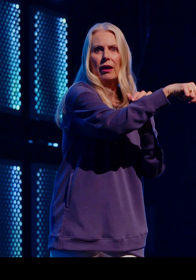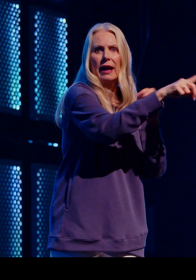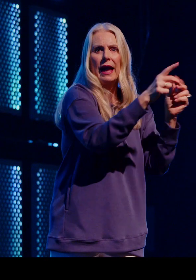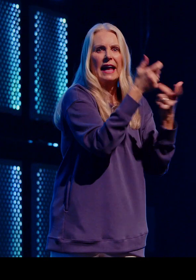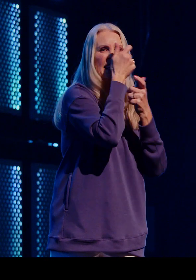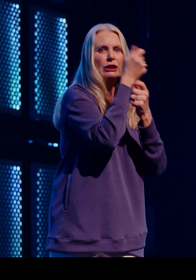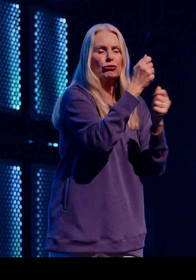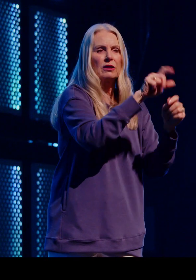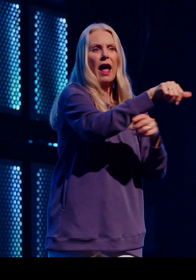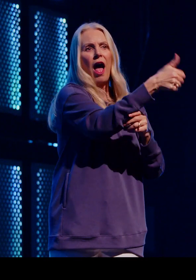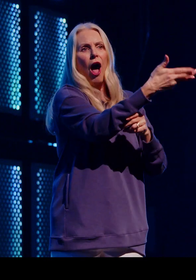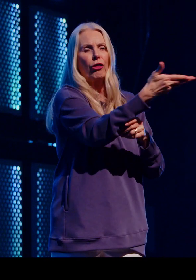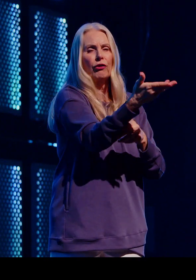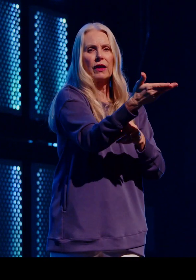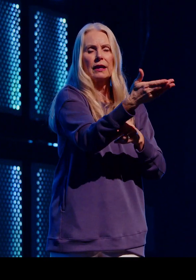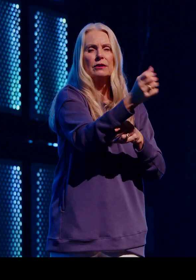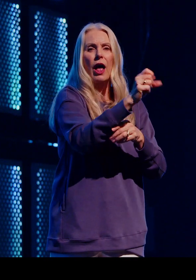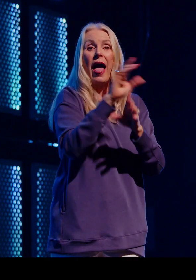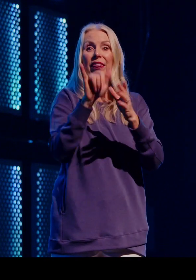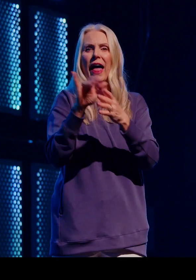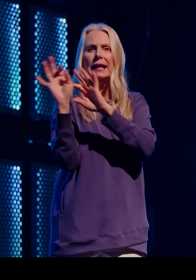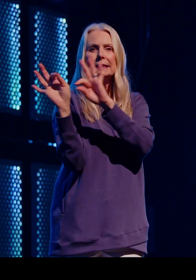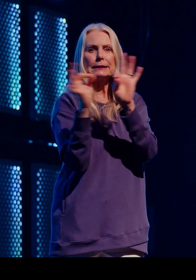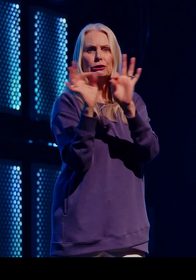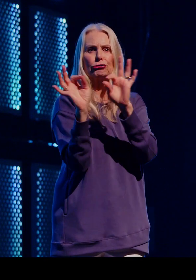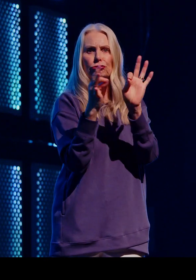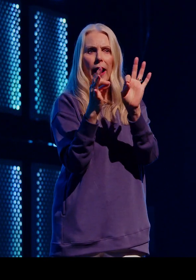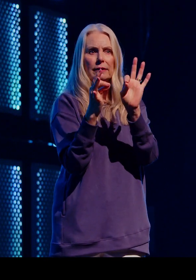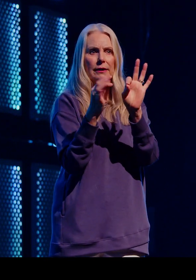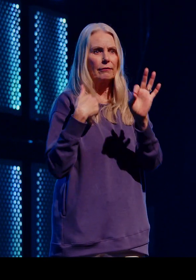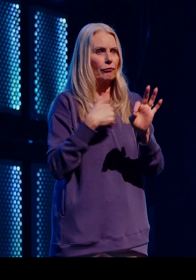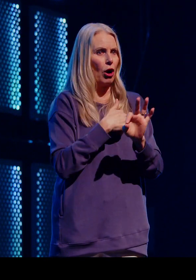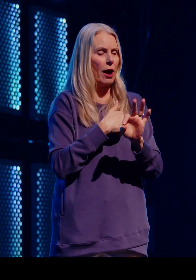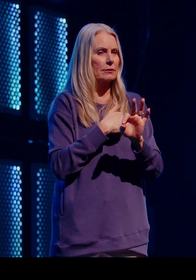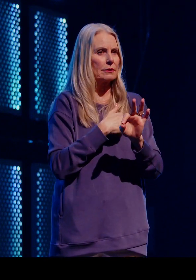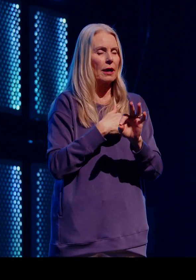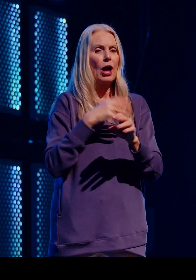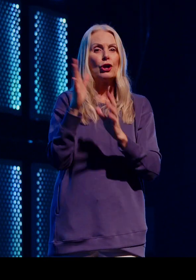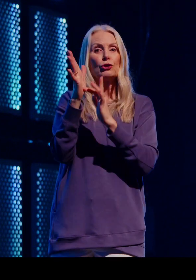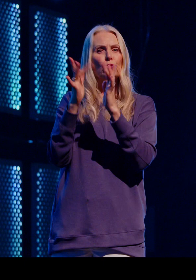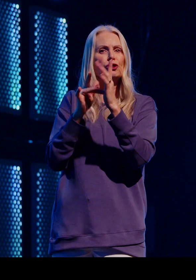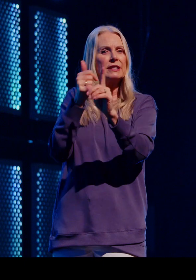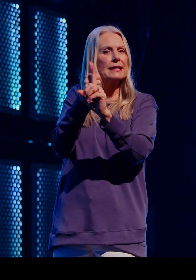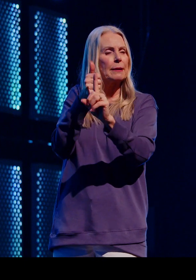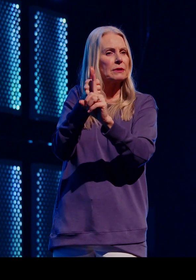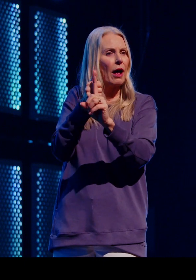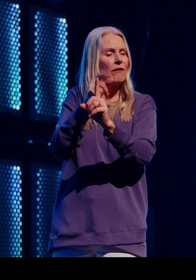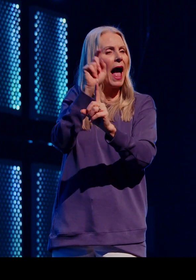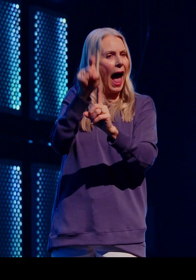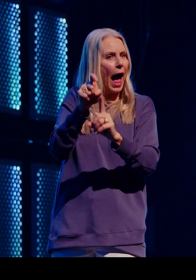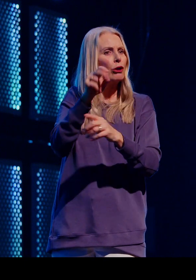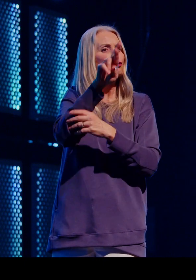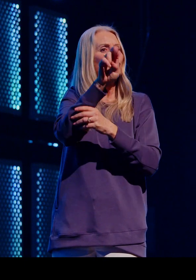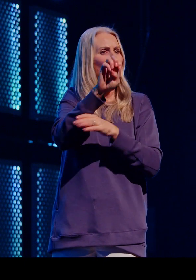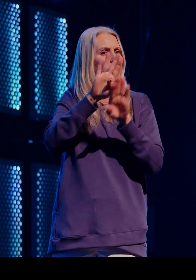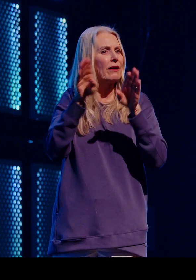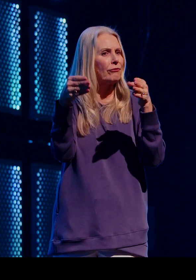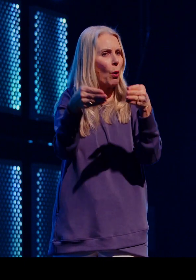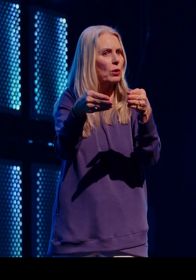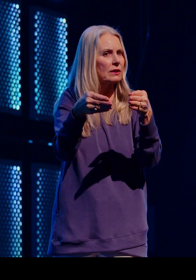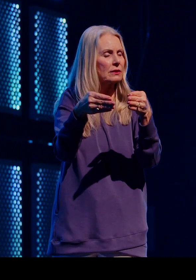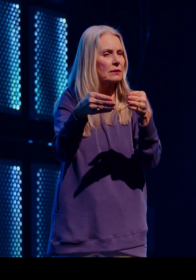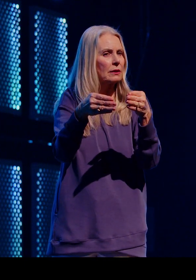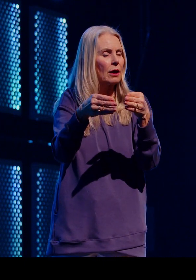And these things invite us, and we're distracted by all kinds of things in our world. And Jesus himself had to refocus. And he did this through